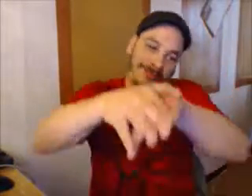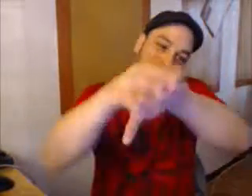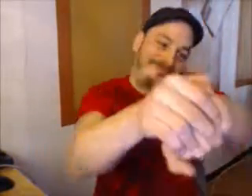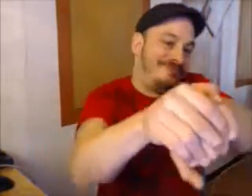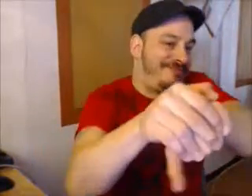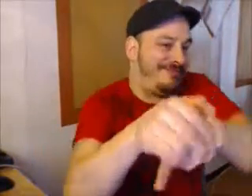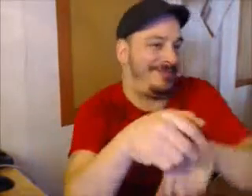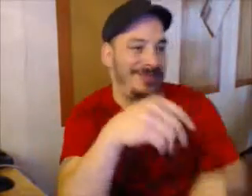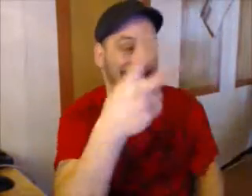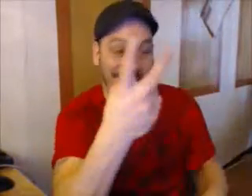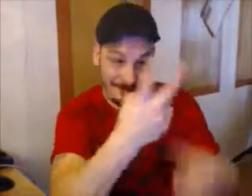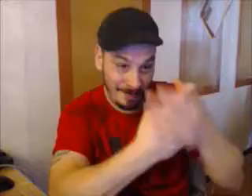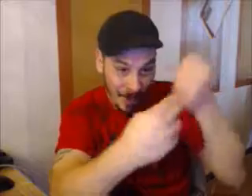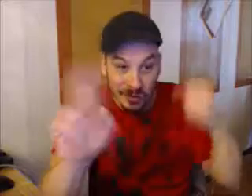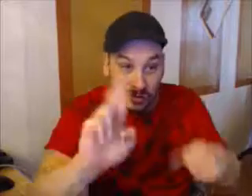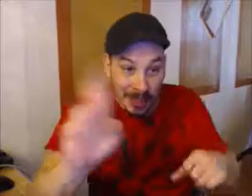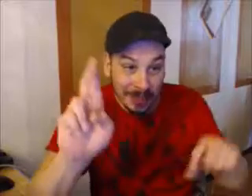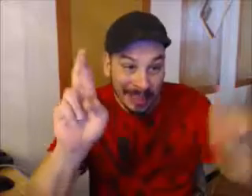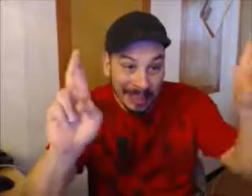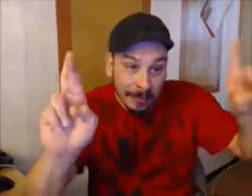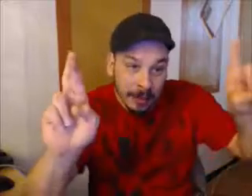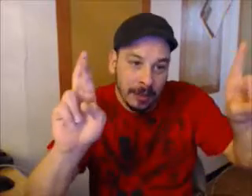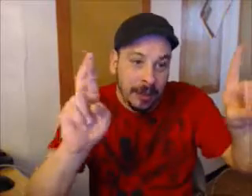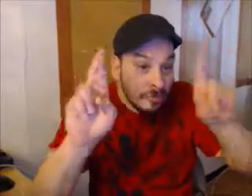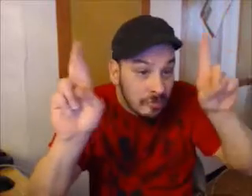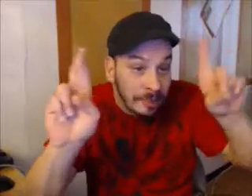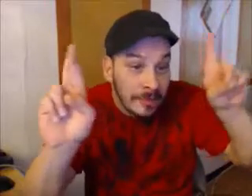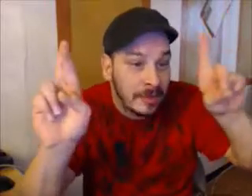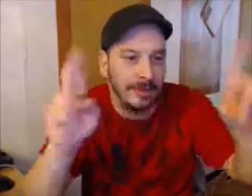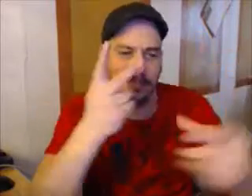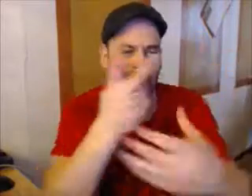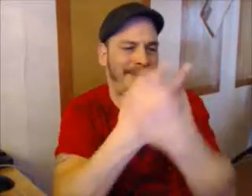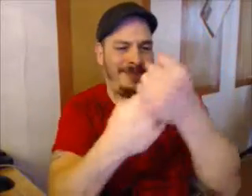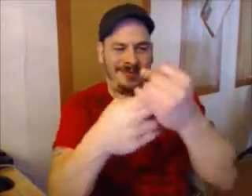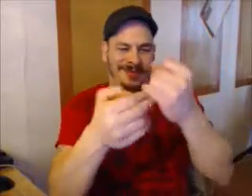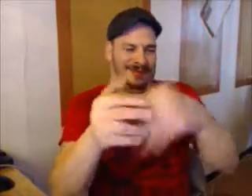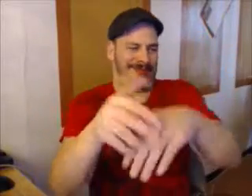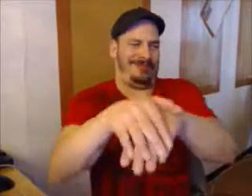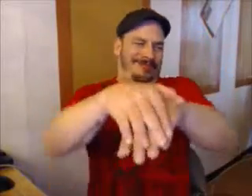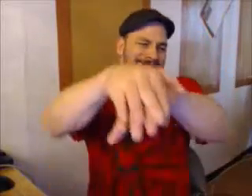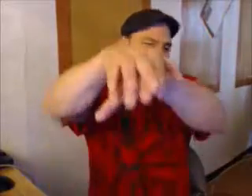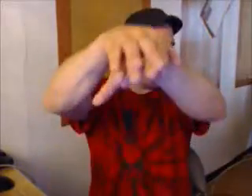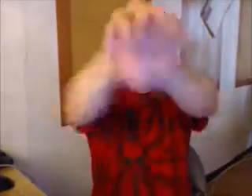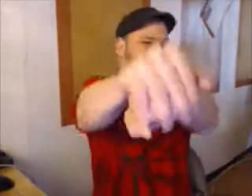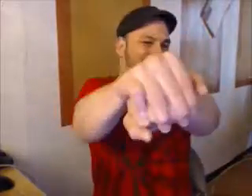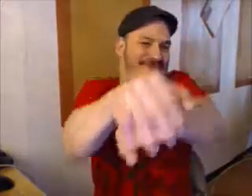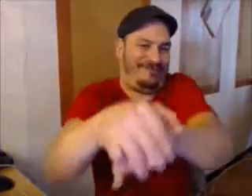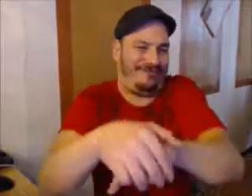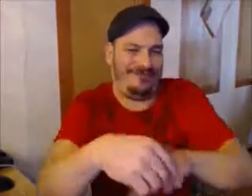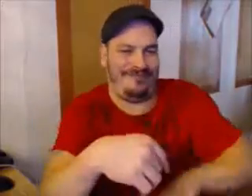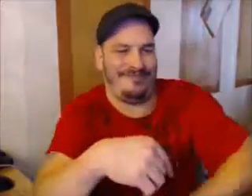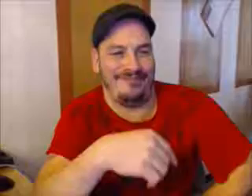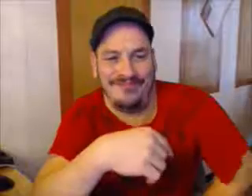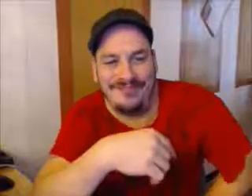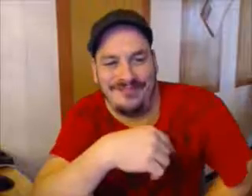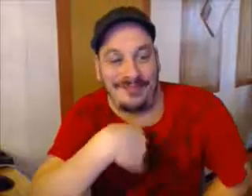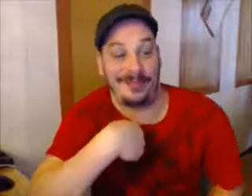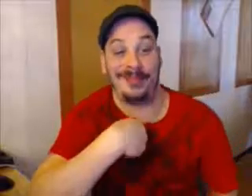Romney and President Obama. 97% of small businesses are spared with a $250,000 limit